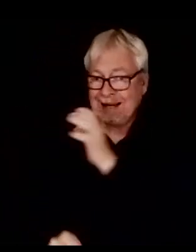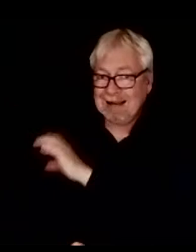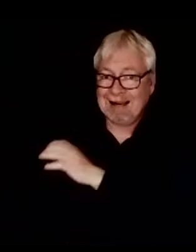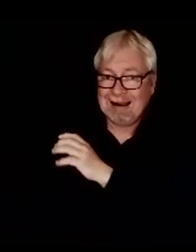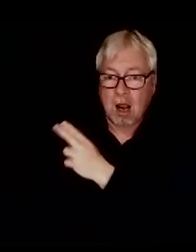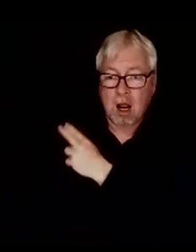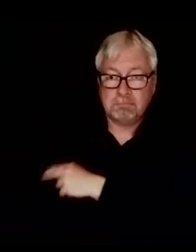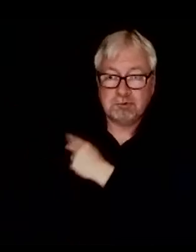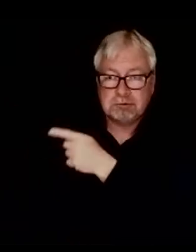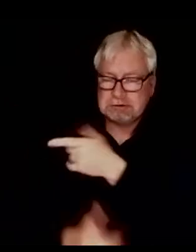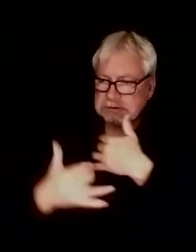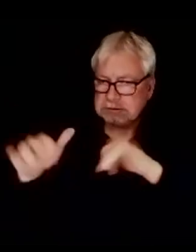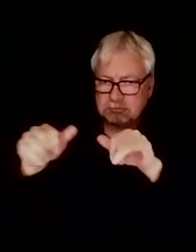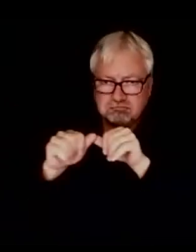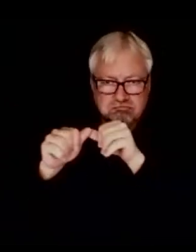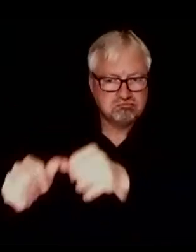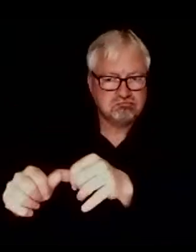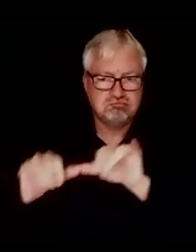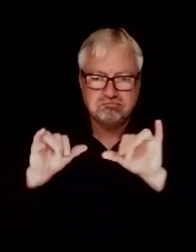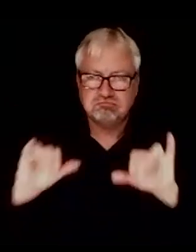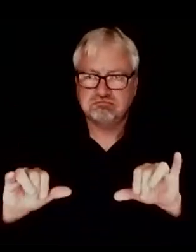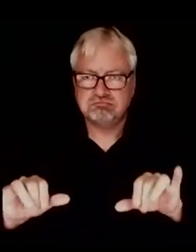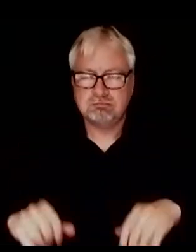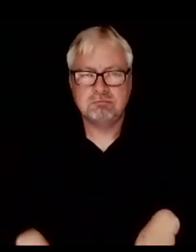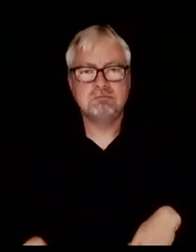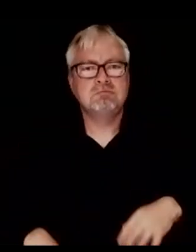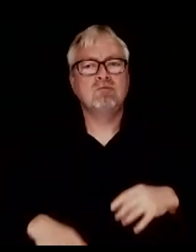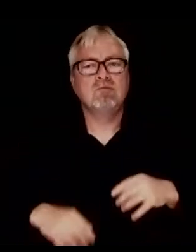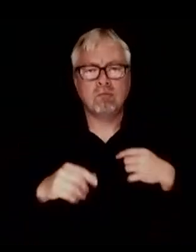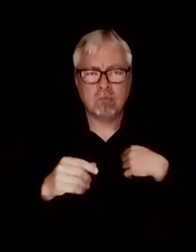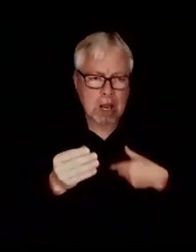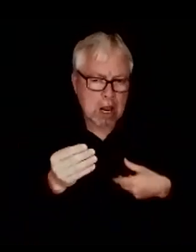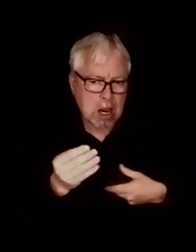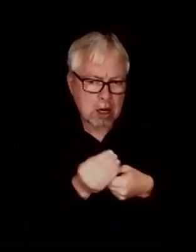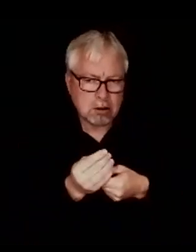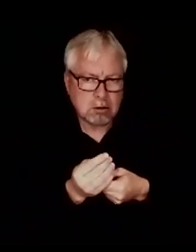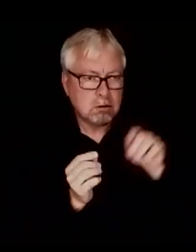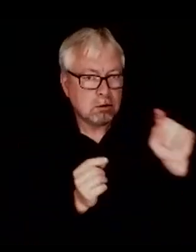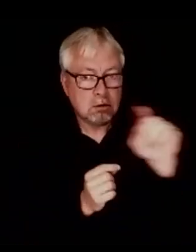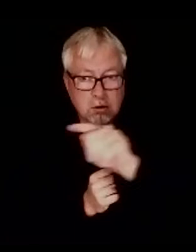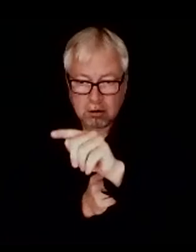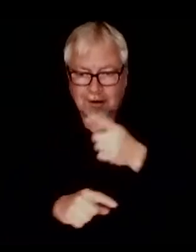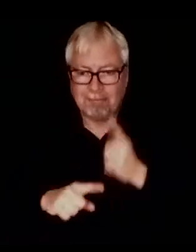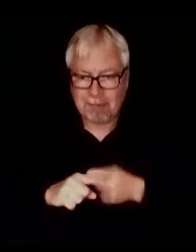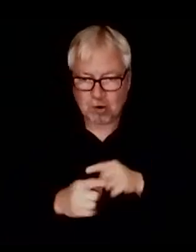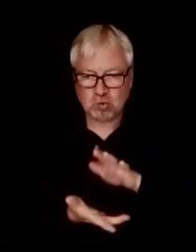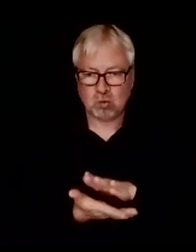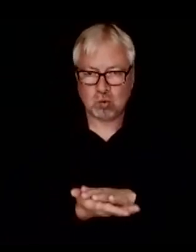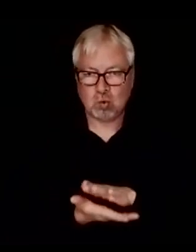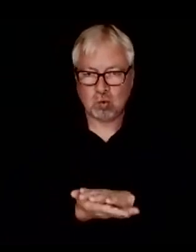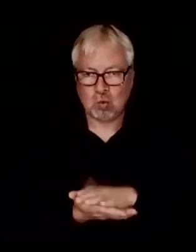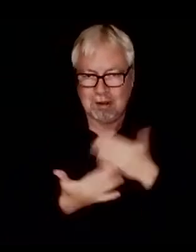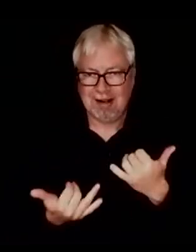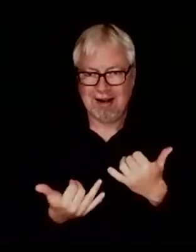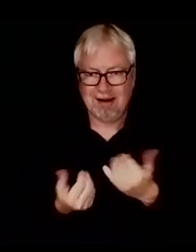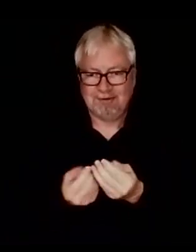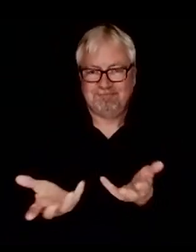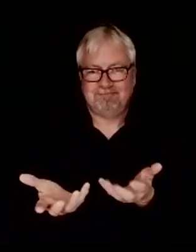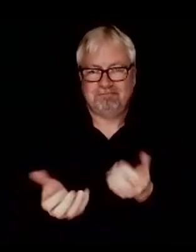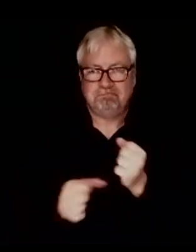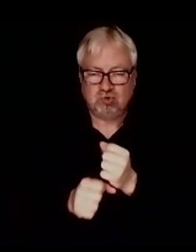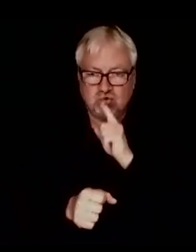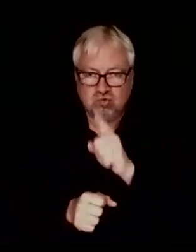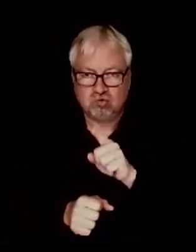is offering one more resource to make testing as accessible as possible for everyone and every